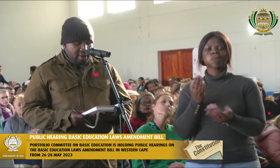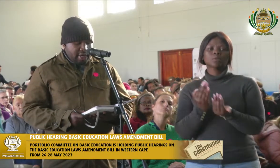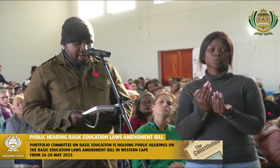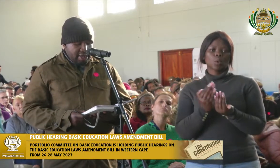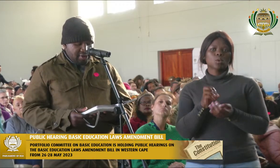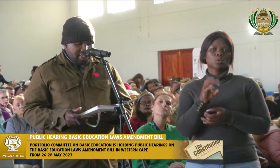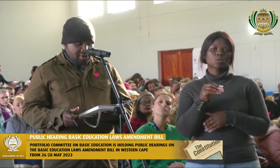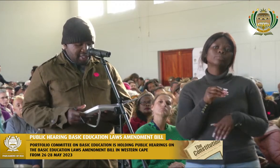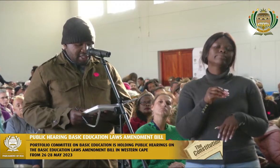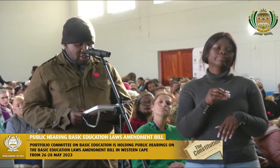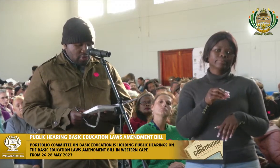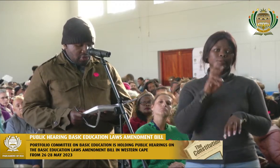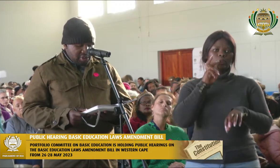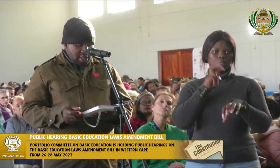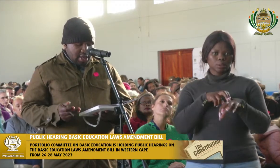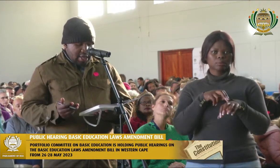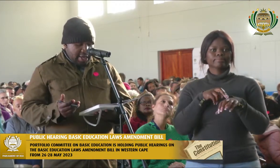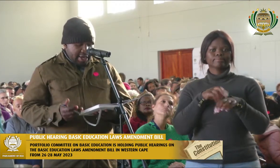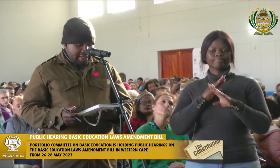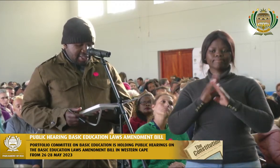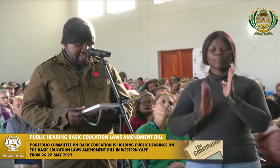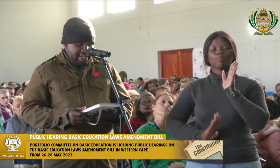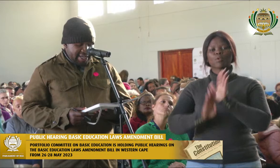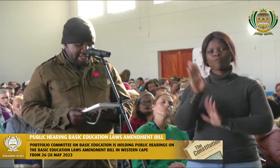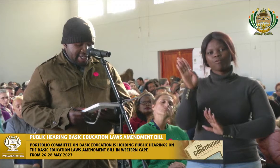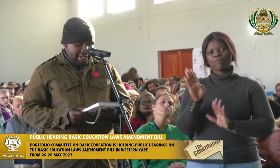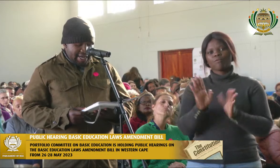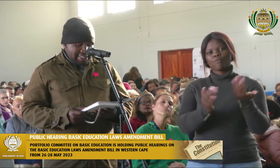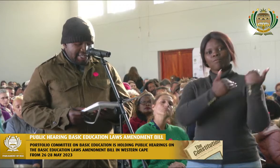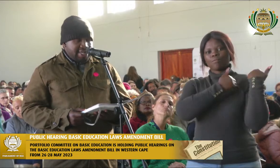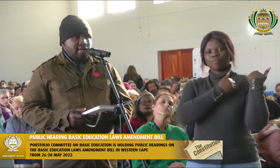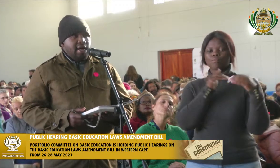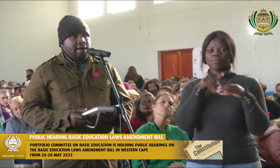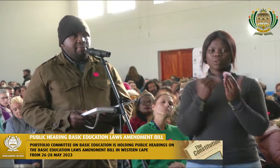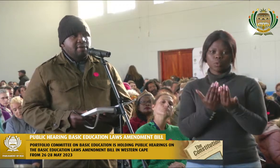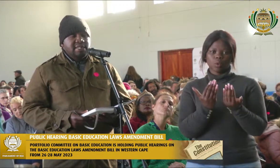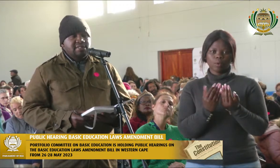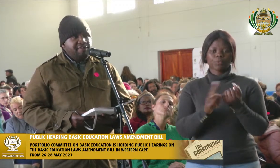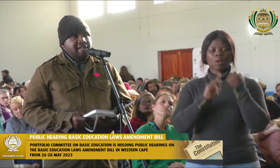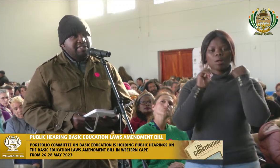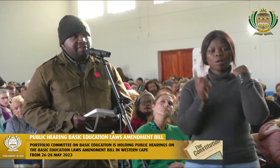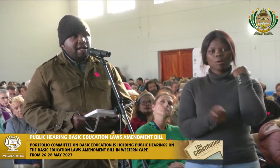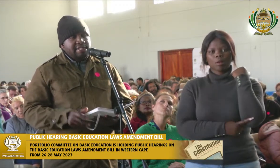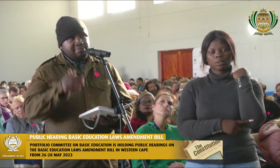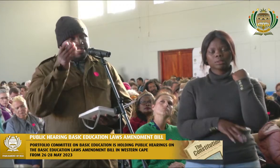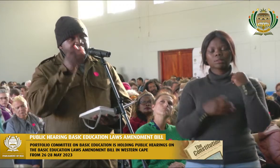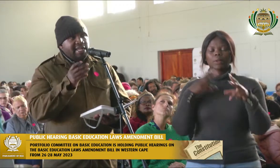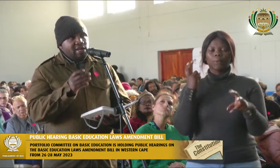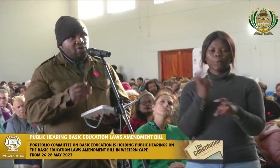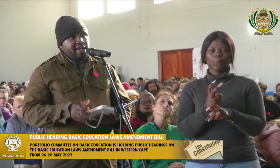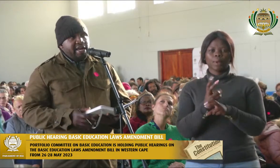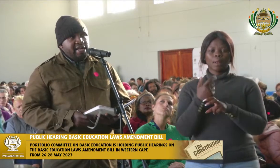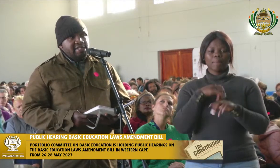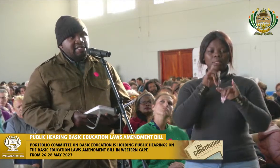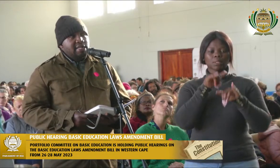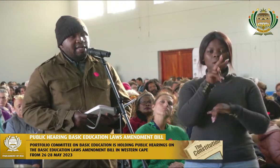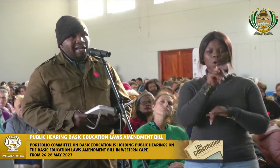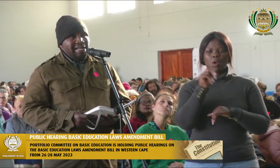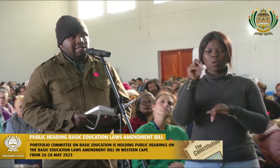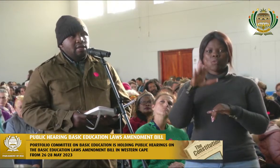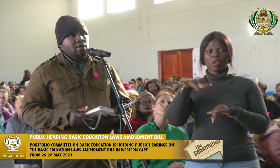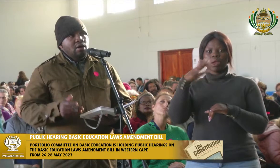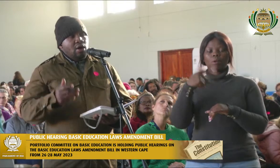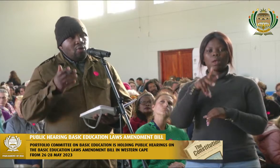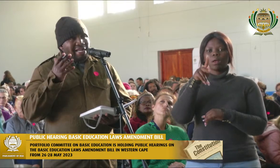up your security in schools. And thirdly, lastly, it's very difficult. I'm staying in the northern areas